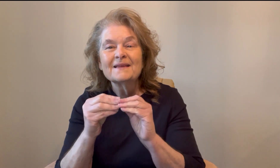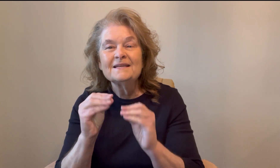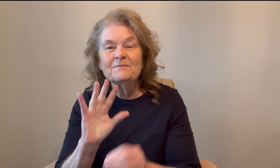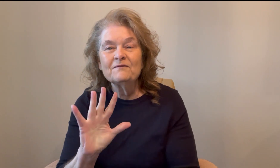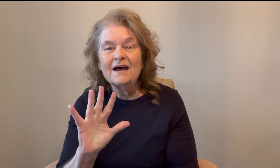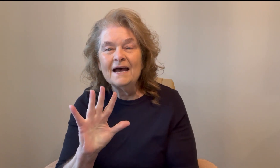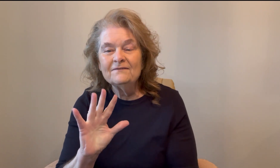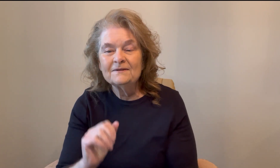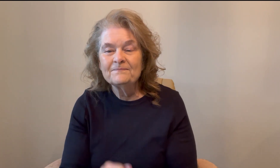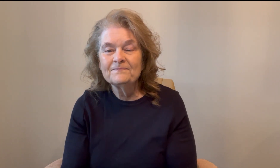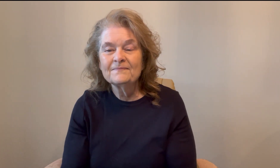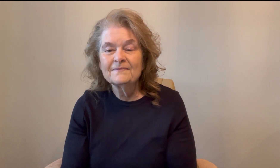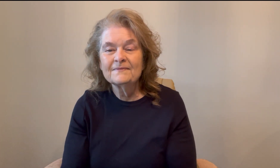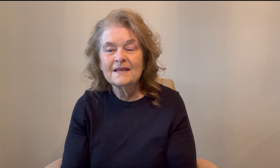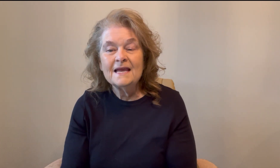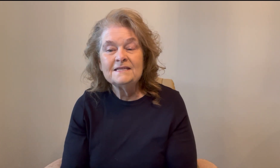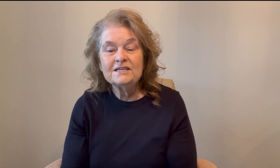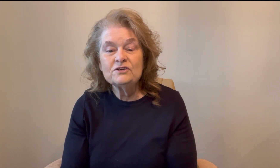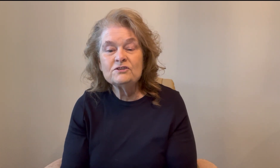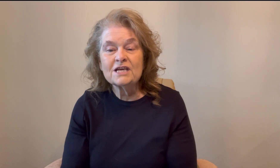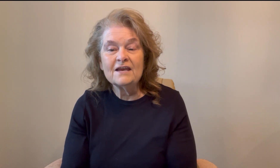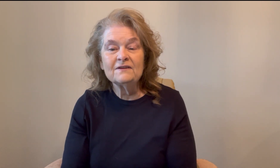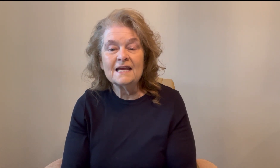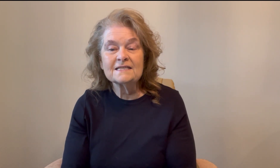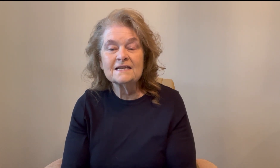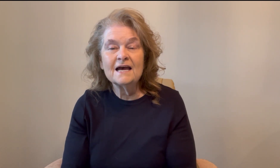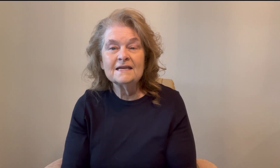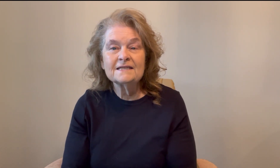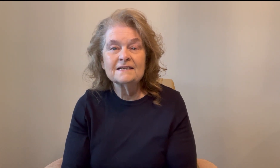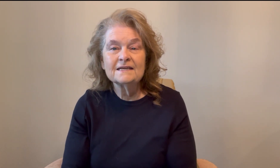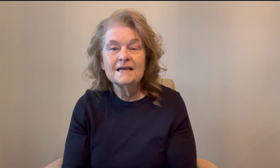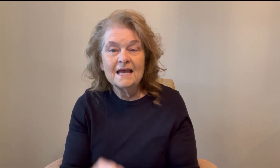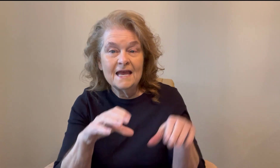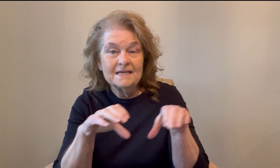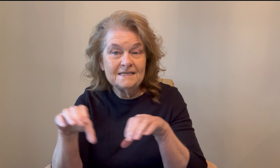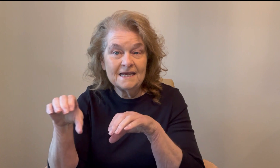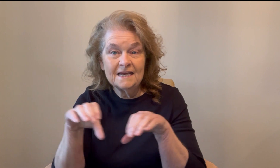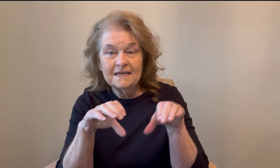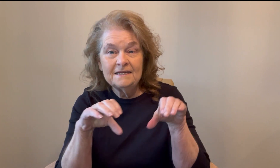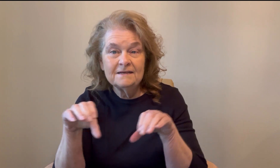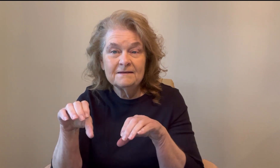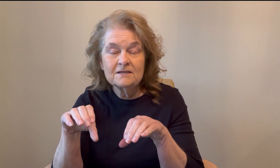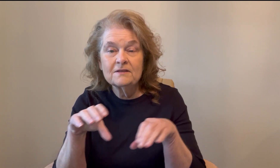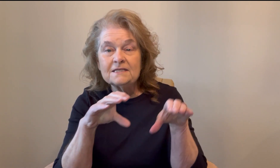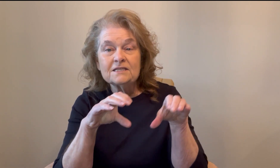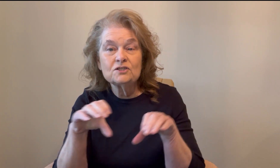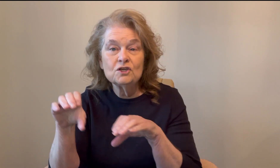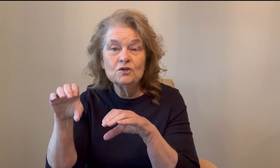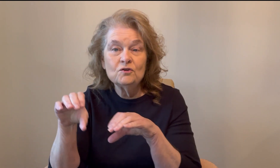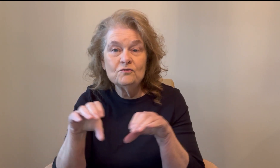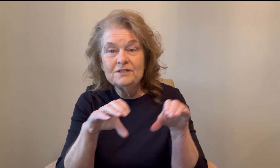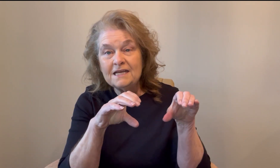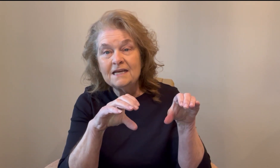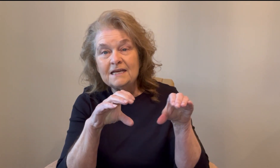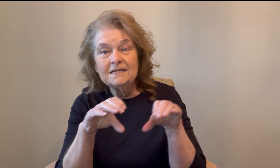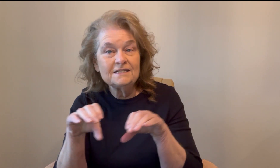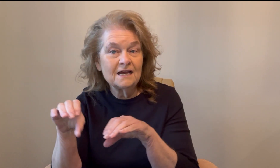Number 5, did you shave last night? Did, so this is do, did,